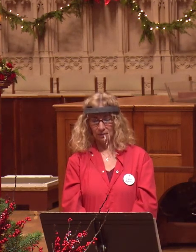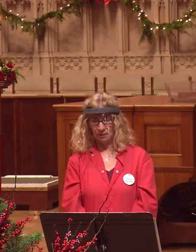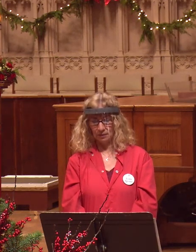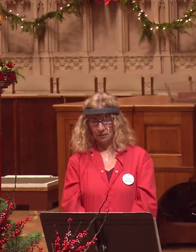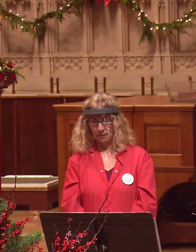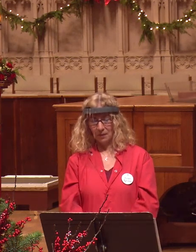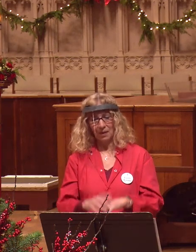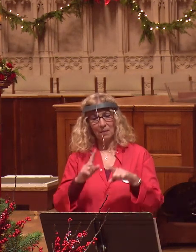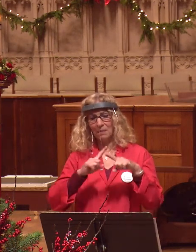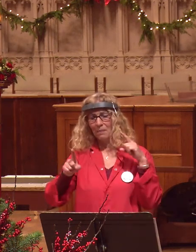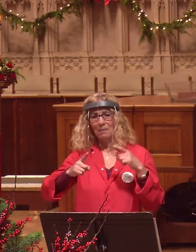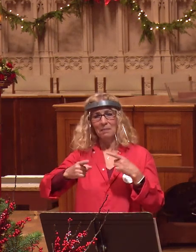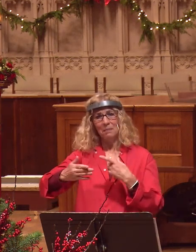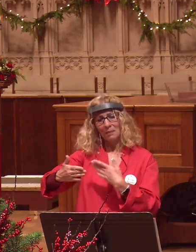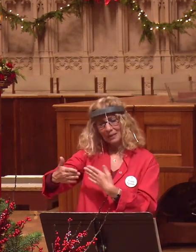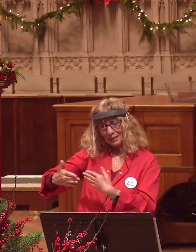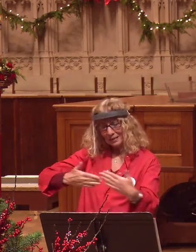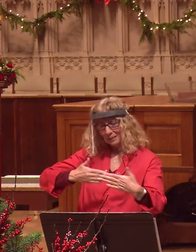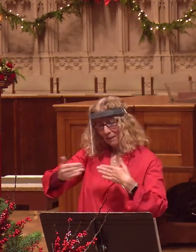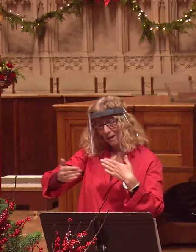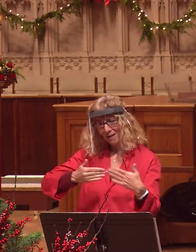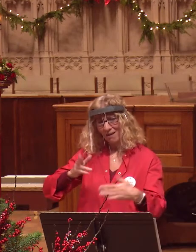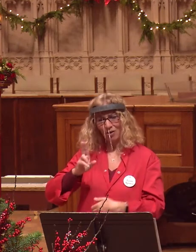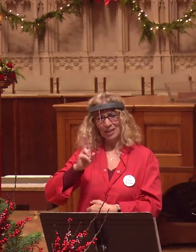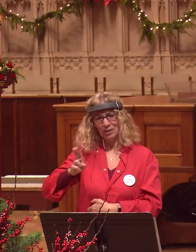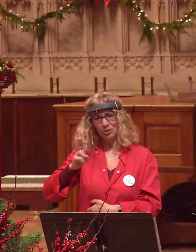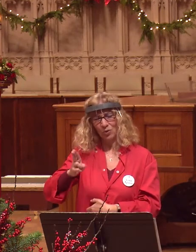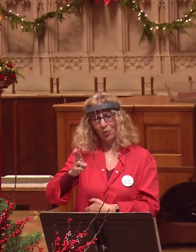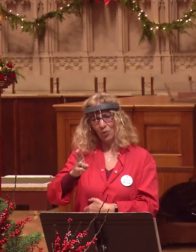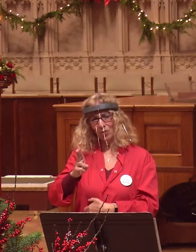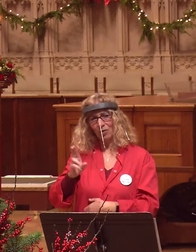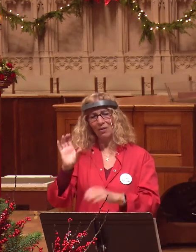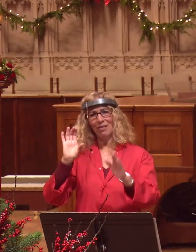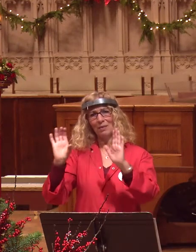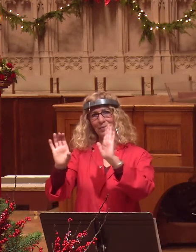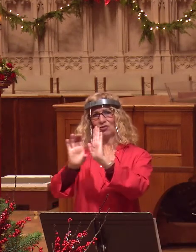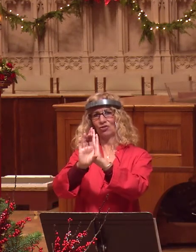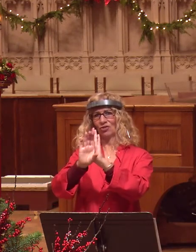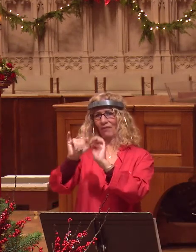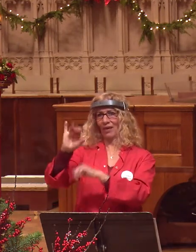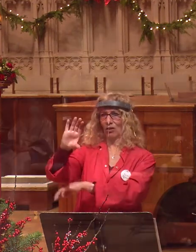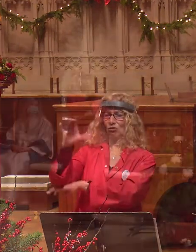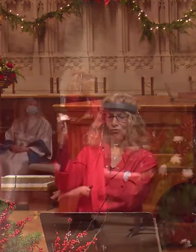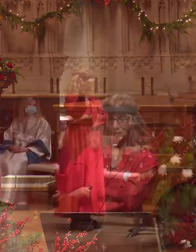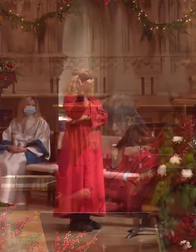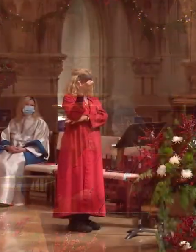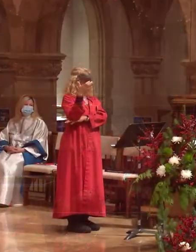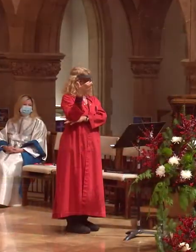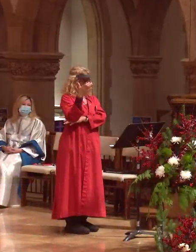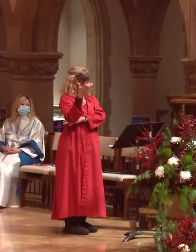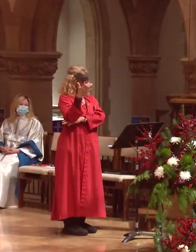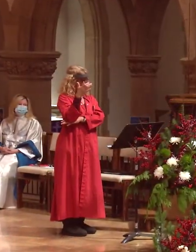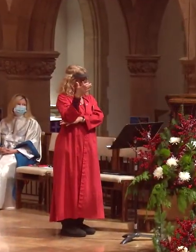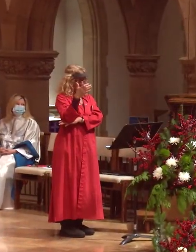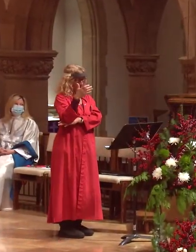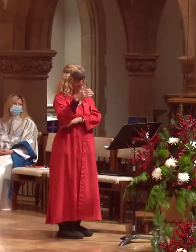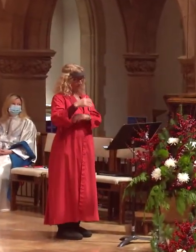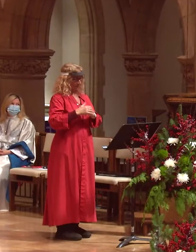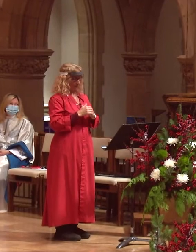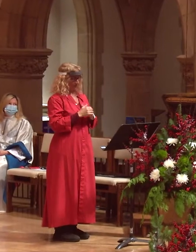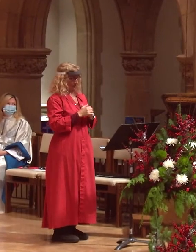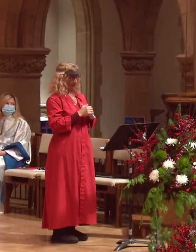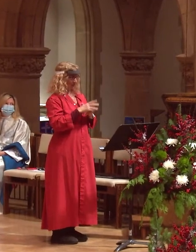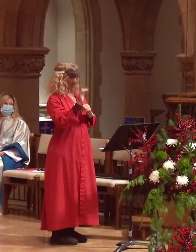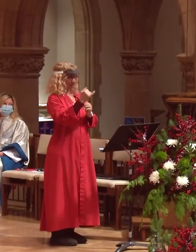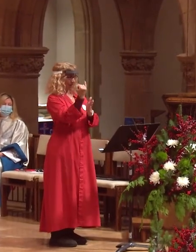But despite our historical images regarding the Christmas scene that illustrates for us, we cannot